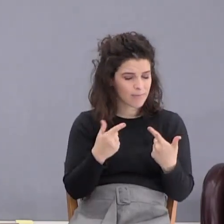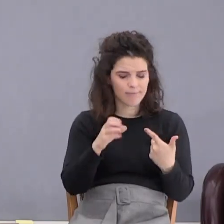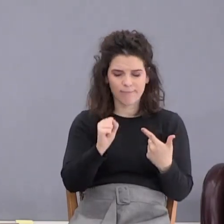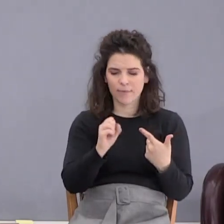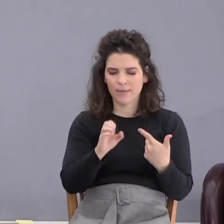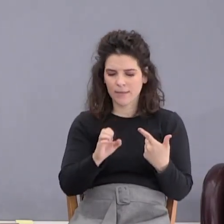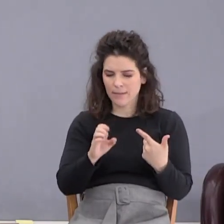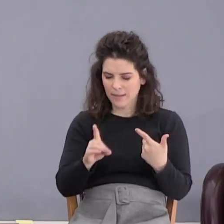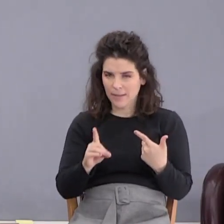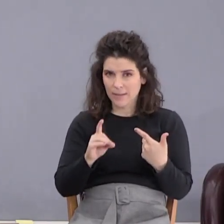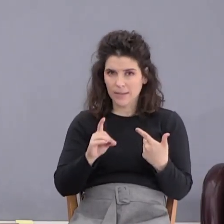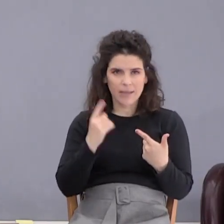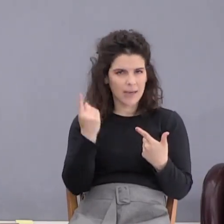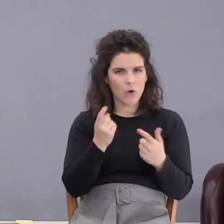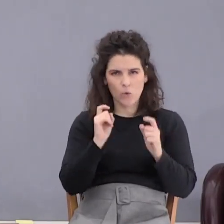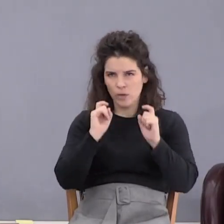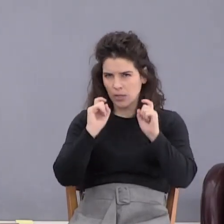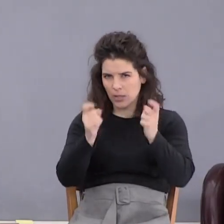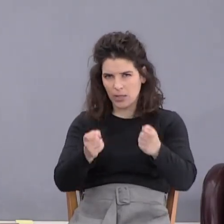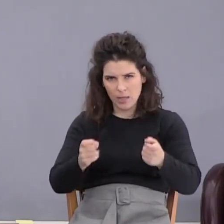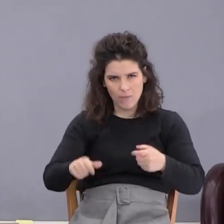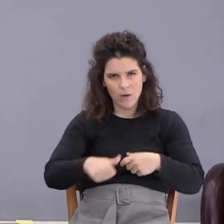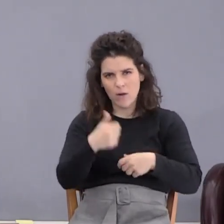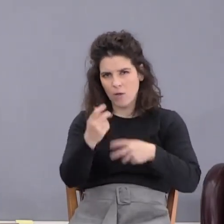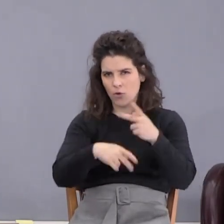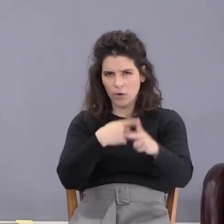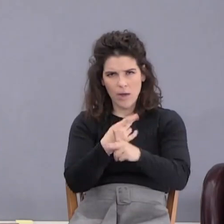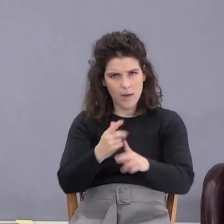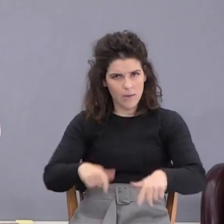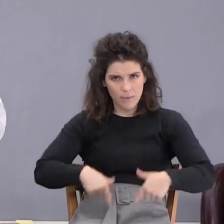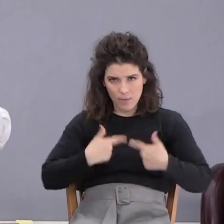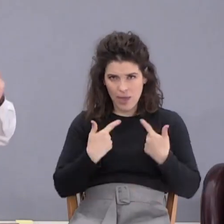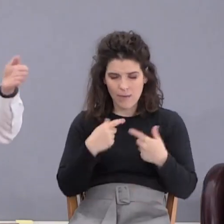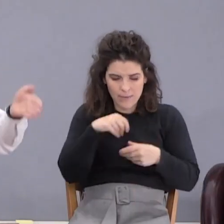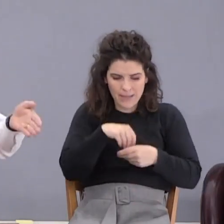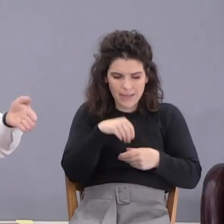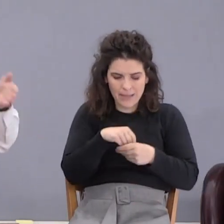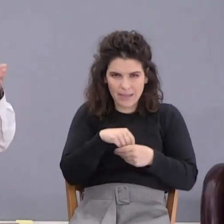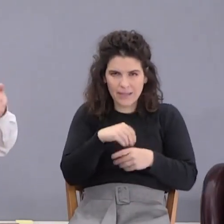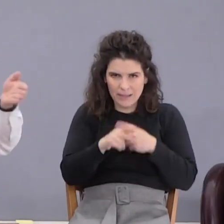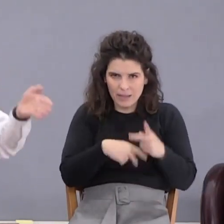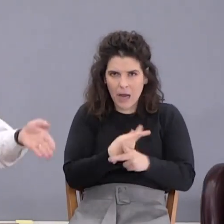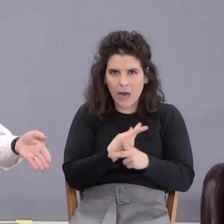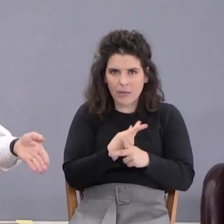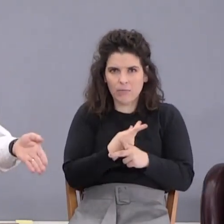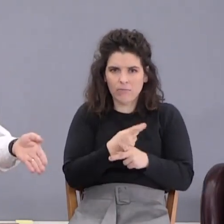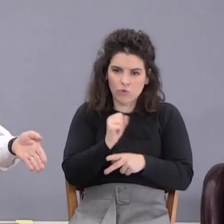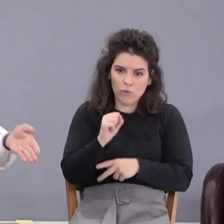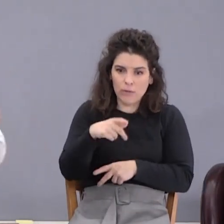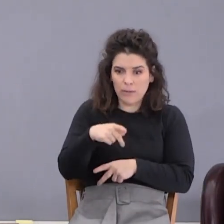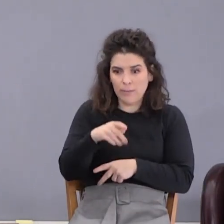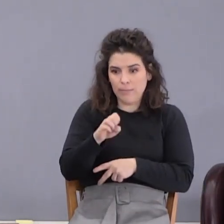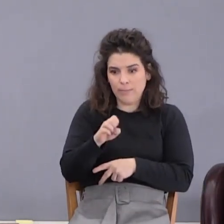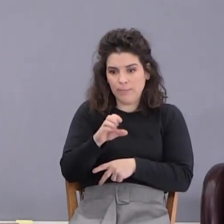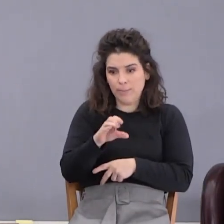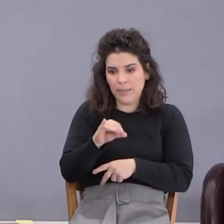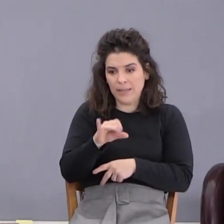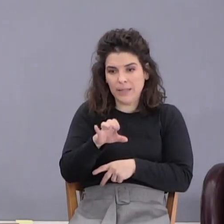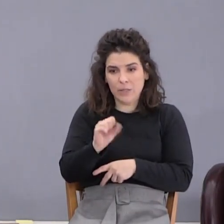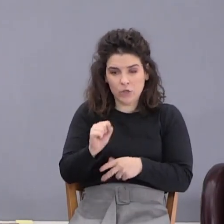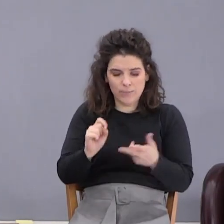that generates life can only produce the same life within its kind, within its species.